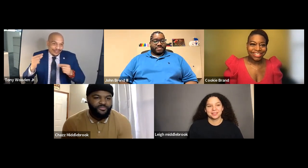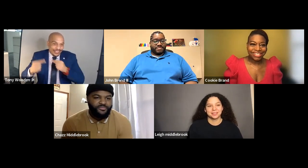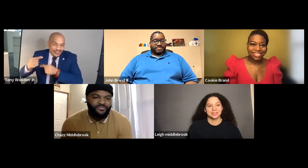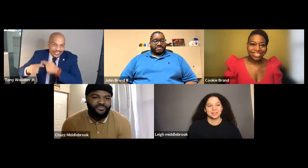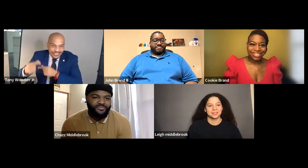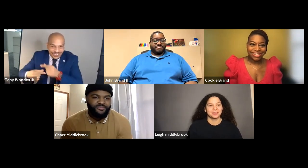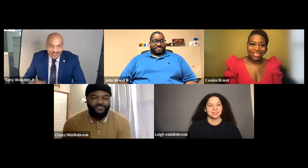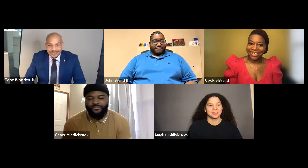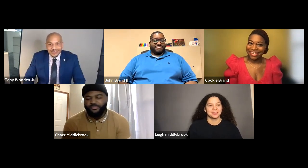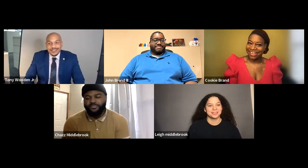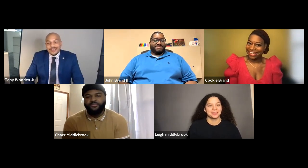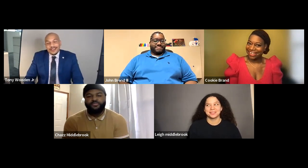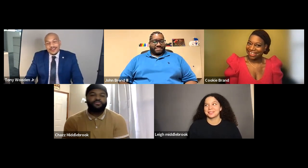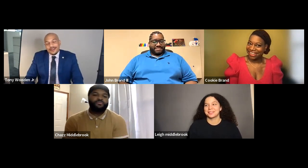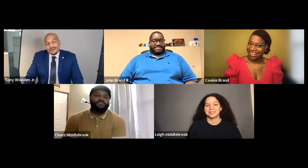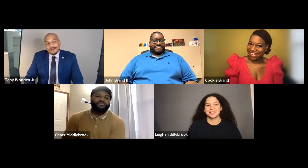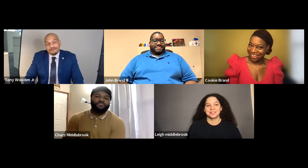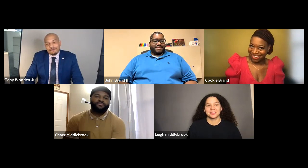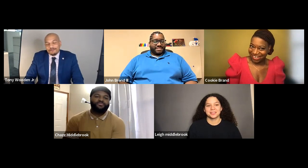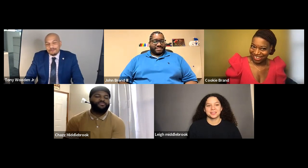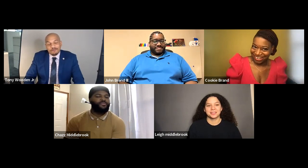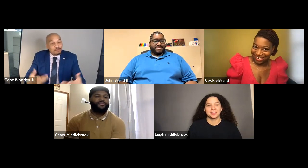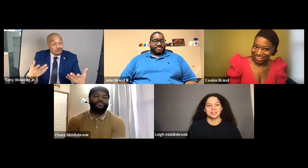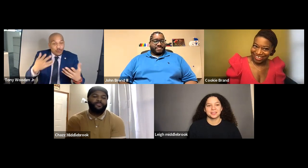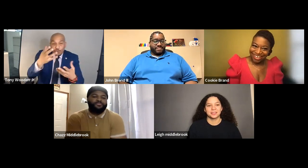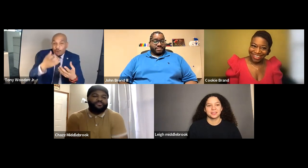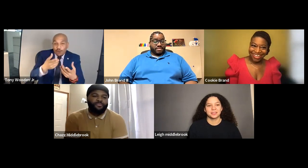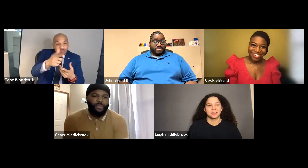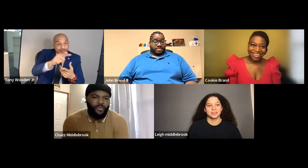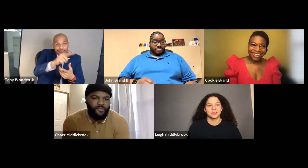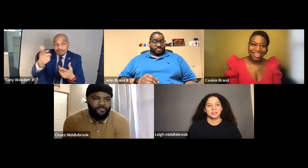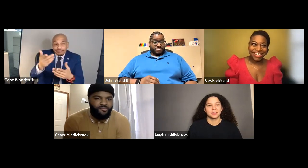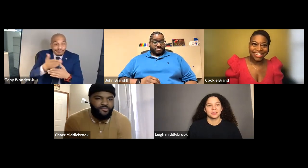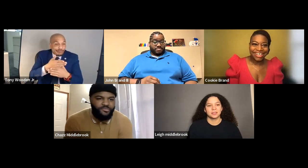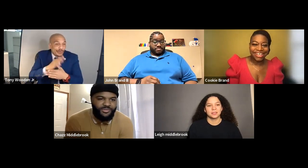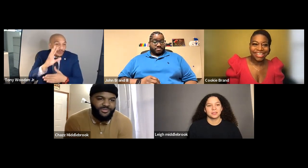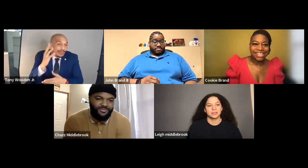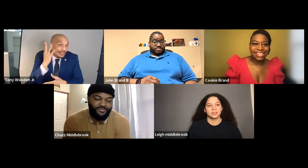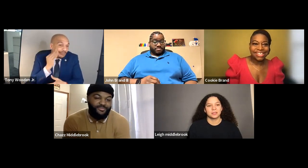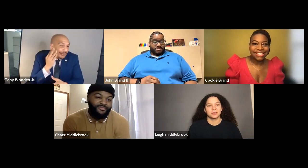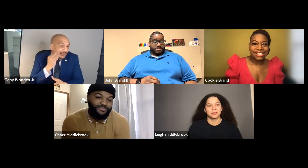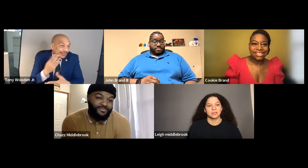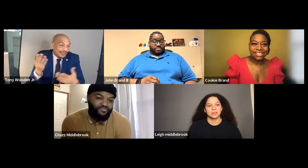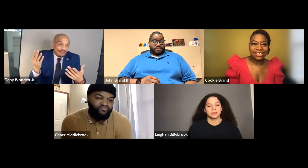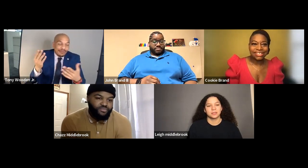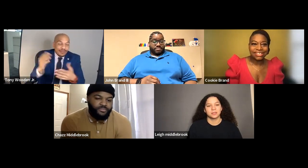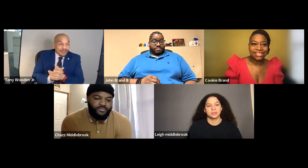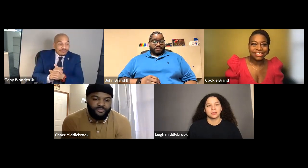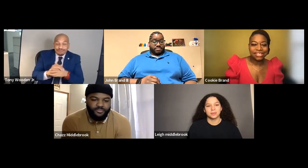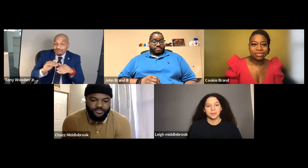So Lee's the youngest of all of us here. She's the youngest generation. And I just wanted to see if we can go around